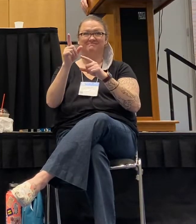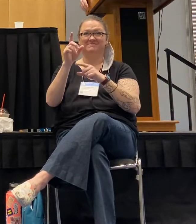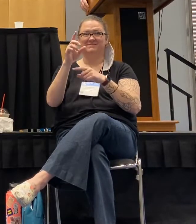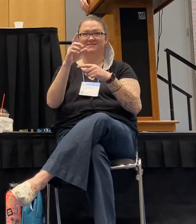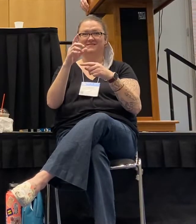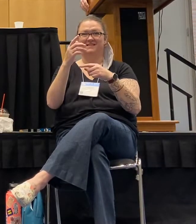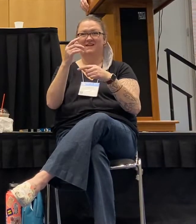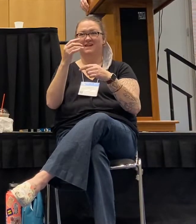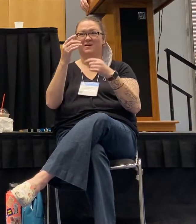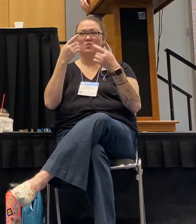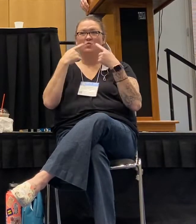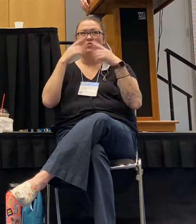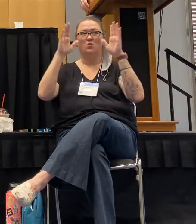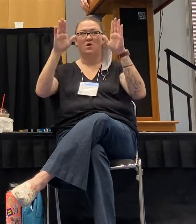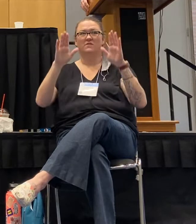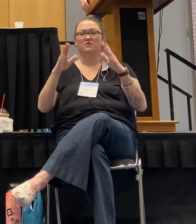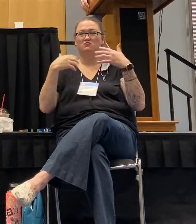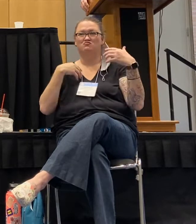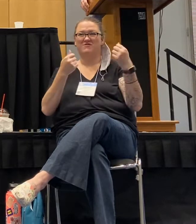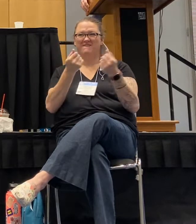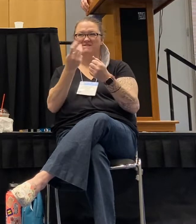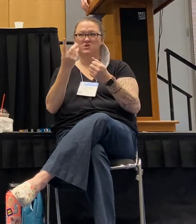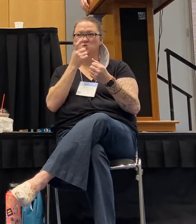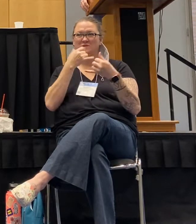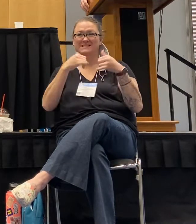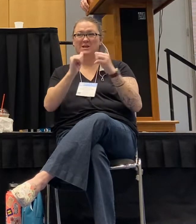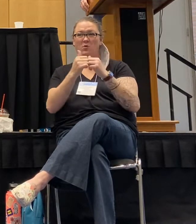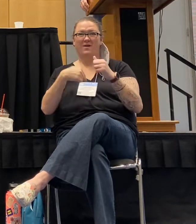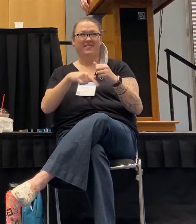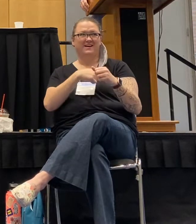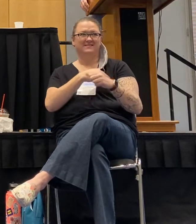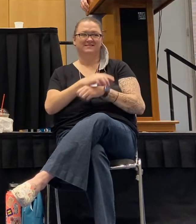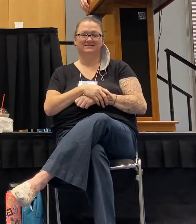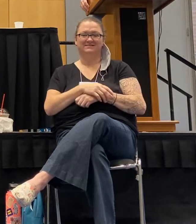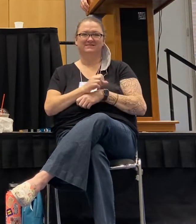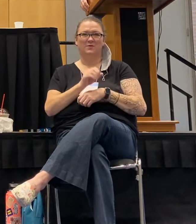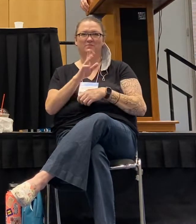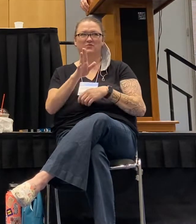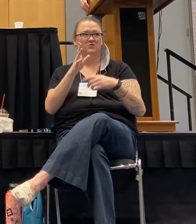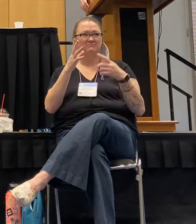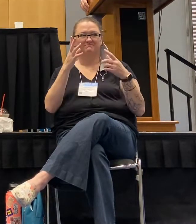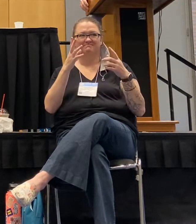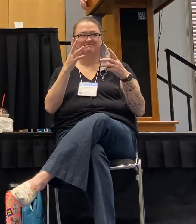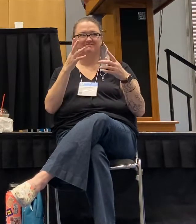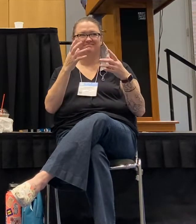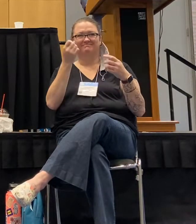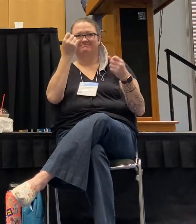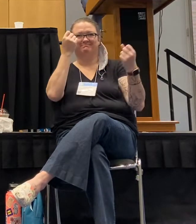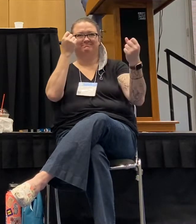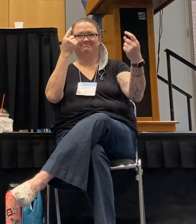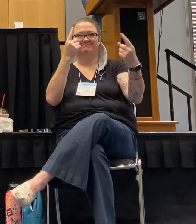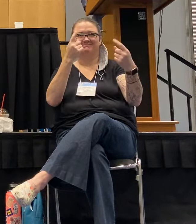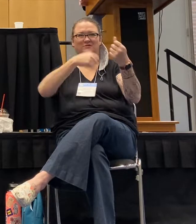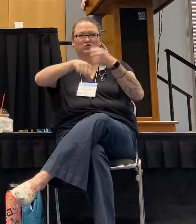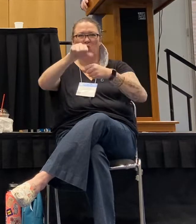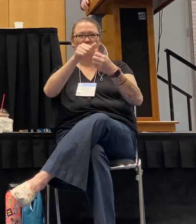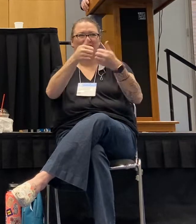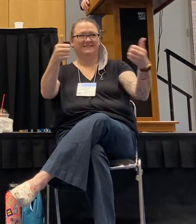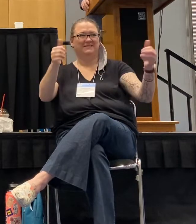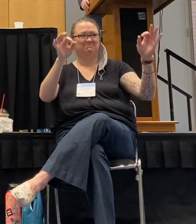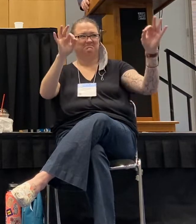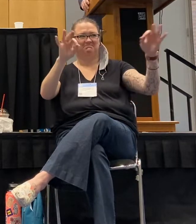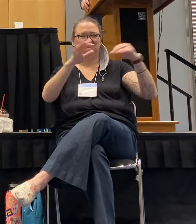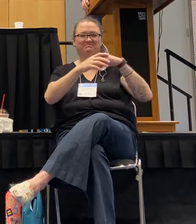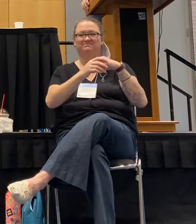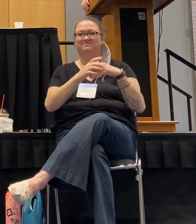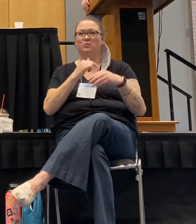brave few who are still with us, so thank you. And you've got social distancing down, so we appreciate it. So today we're going to talk